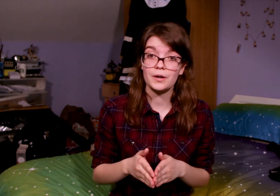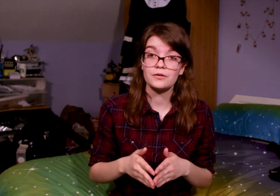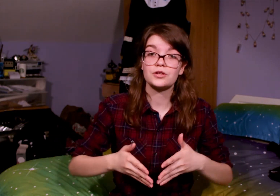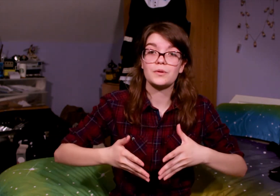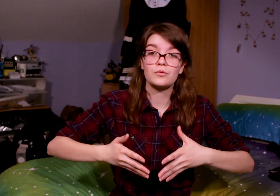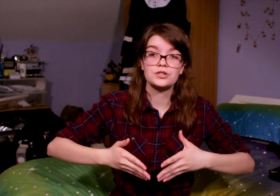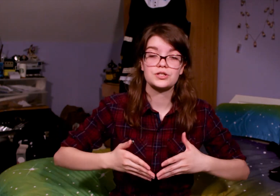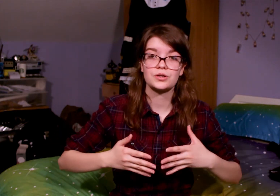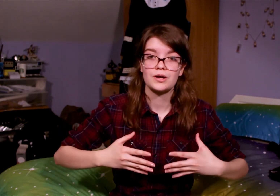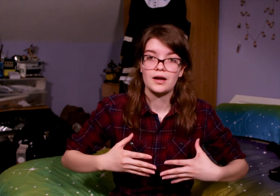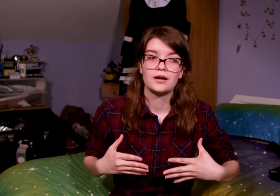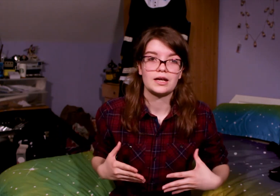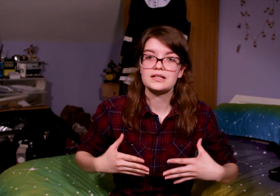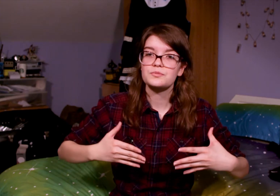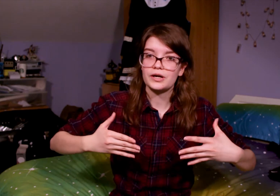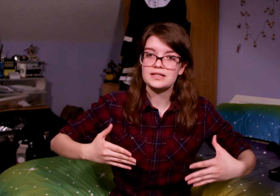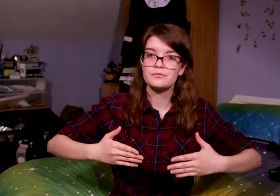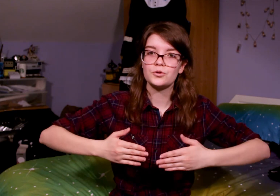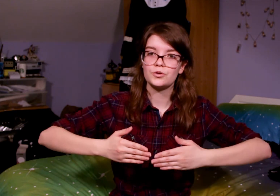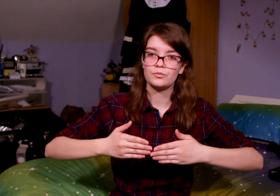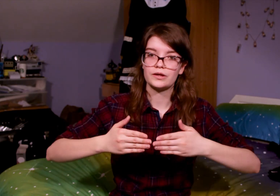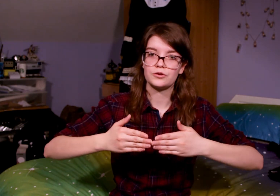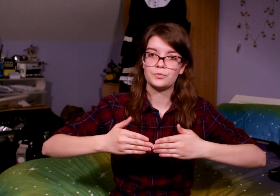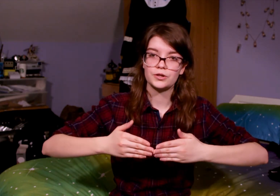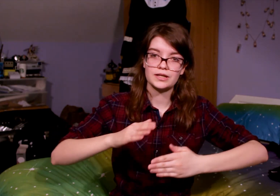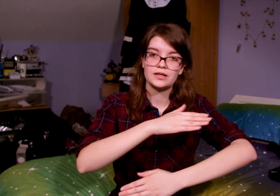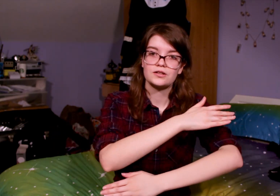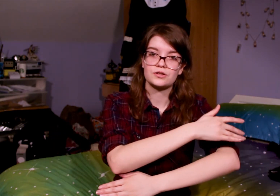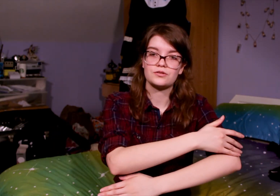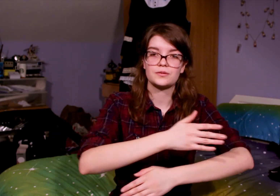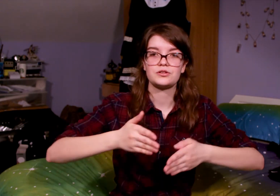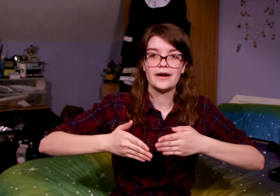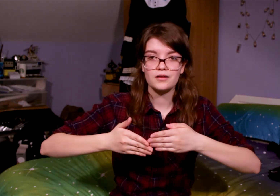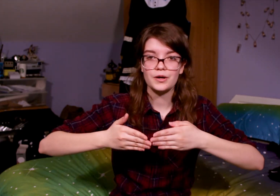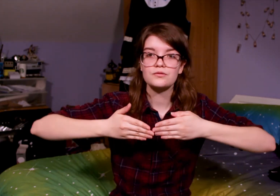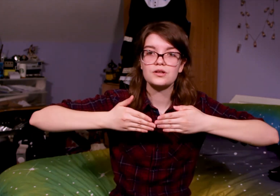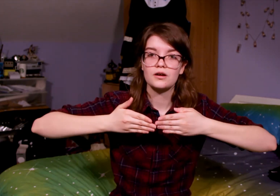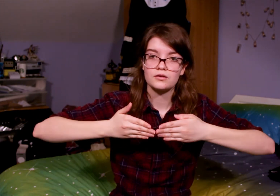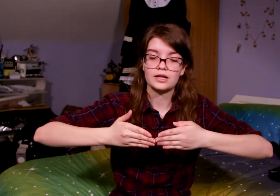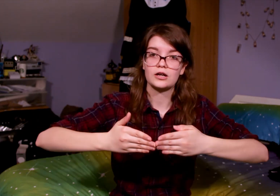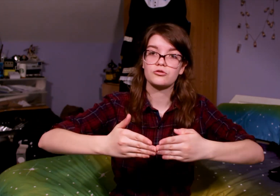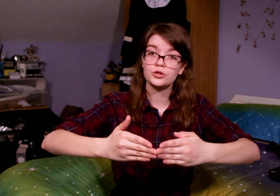boat, you might want to express it more with your body, so use up to your elbows, it's like a cruise